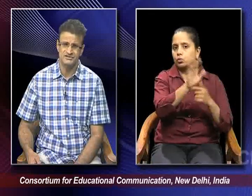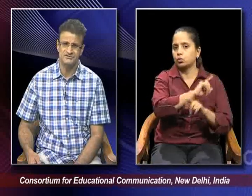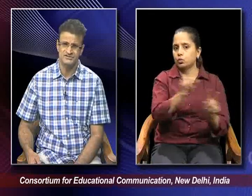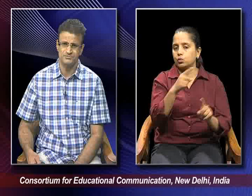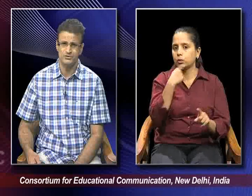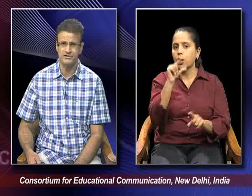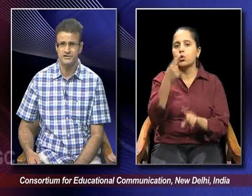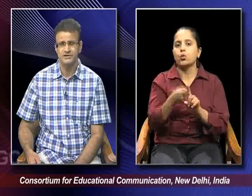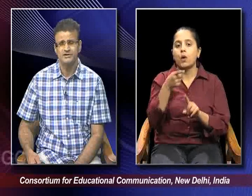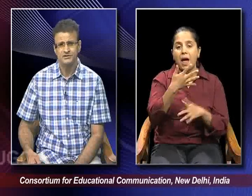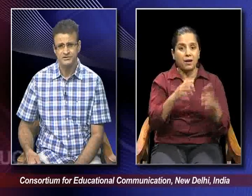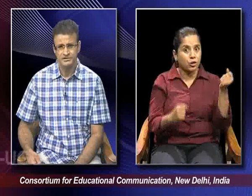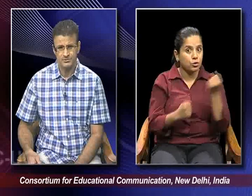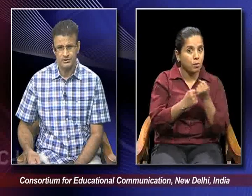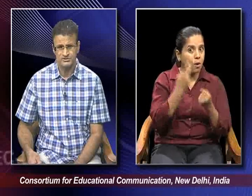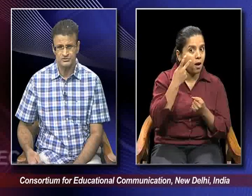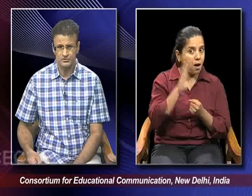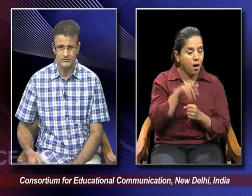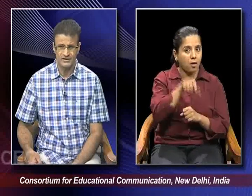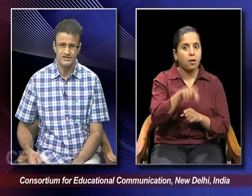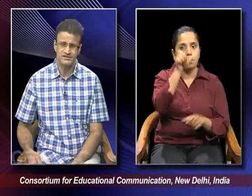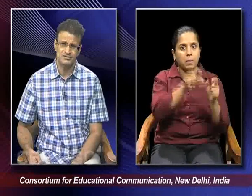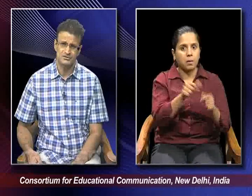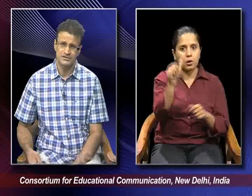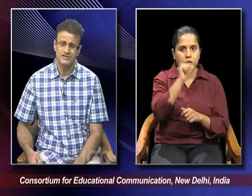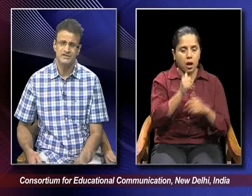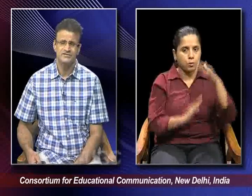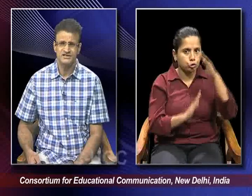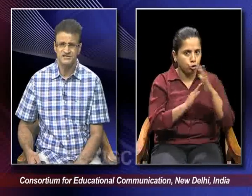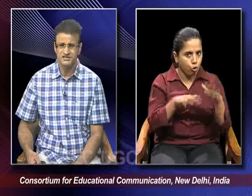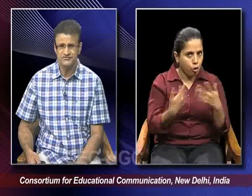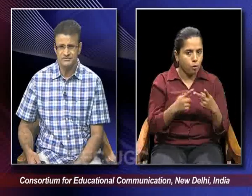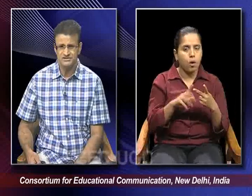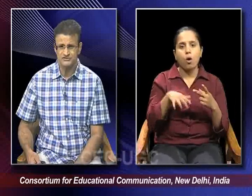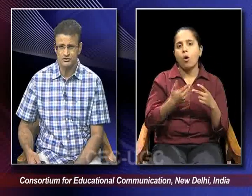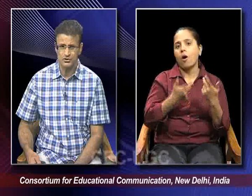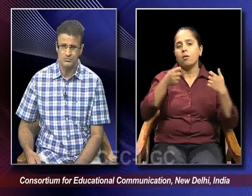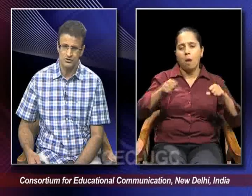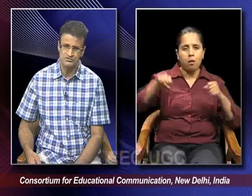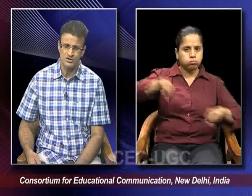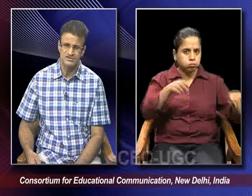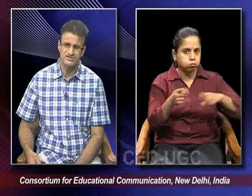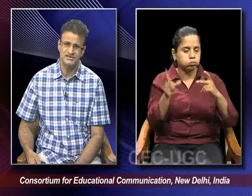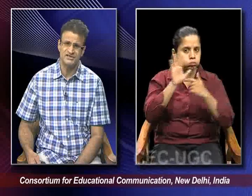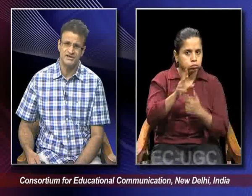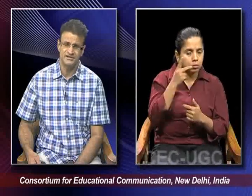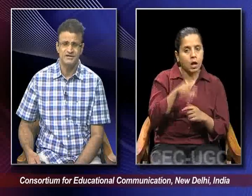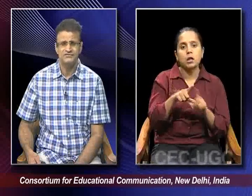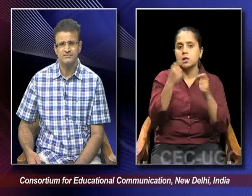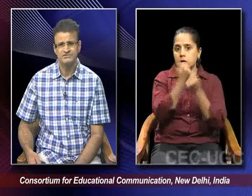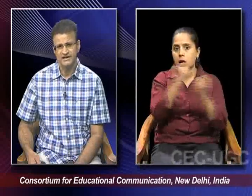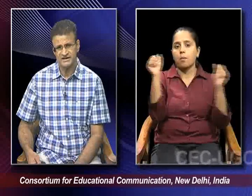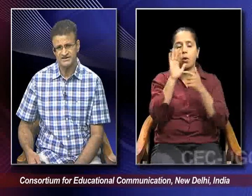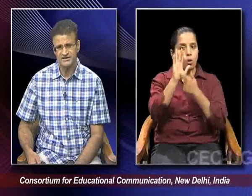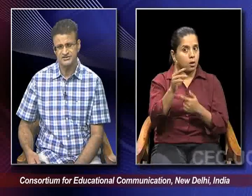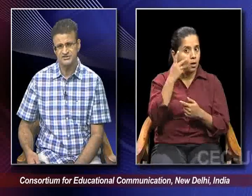in a way supporting the prohibition of liquor, or even the stunt films, they were talking about democracy, and films